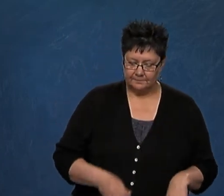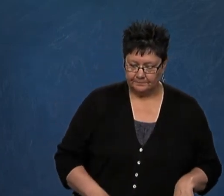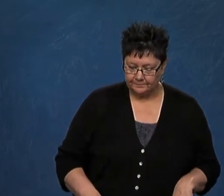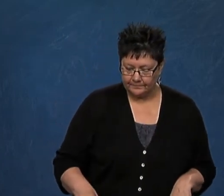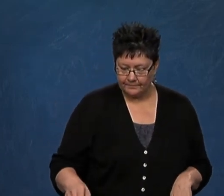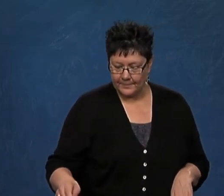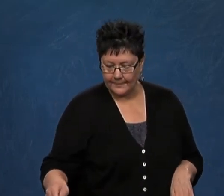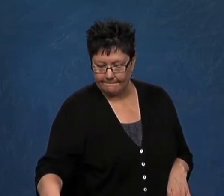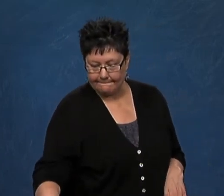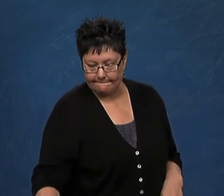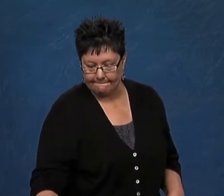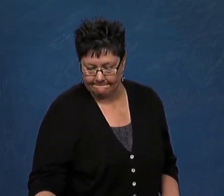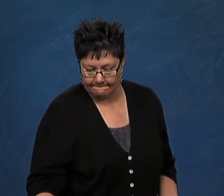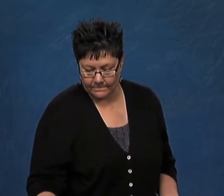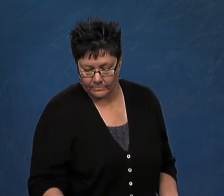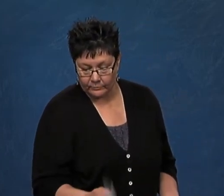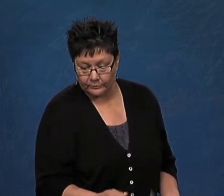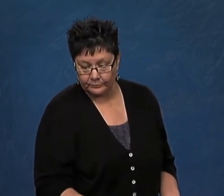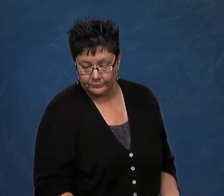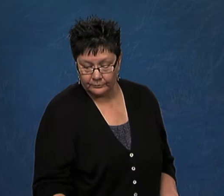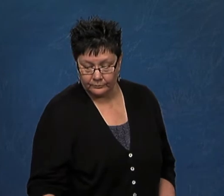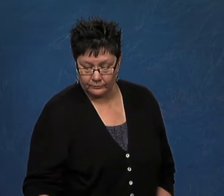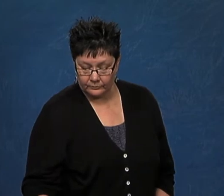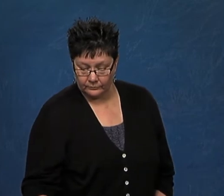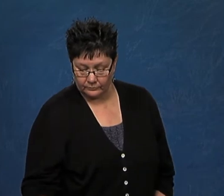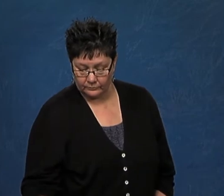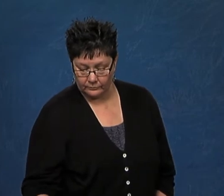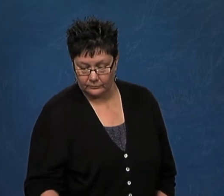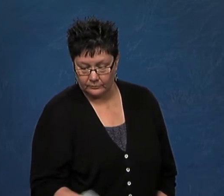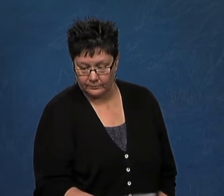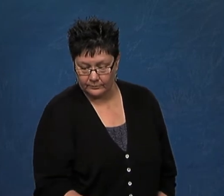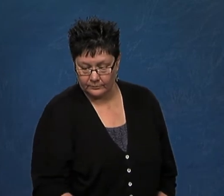courts so they can provide equal access.